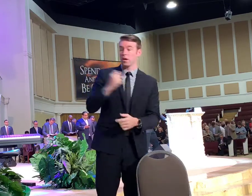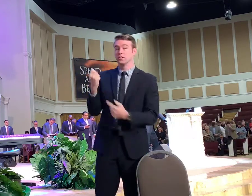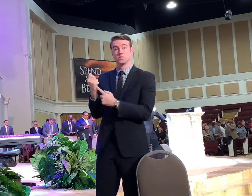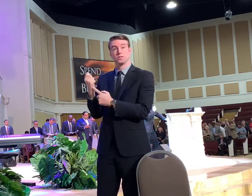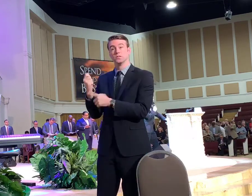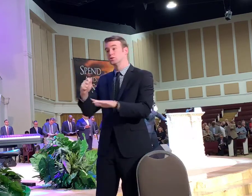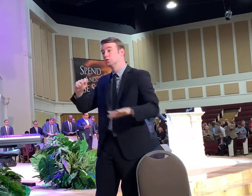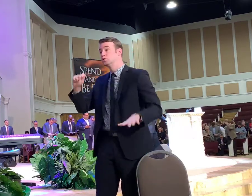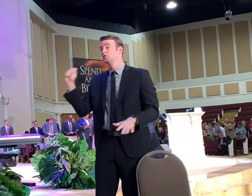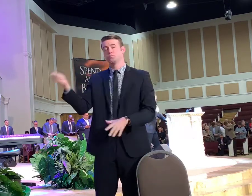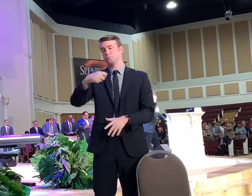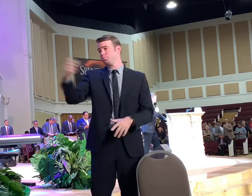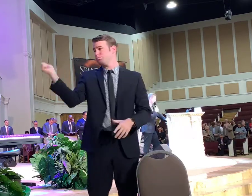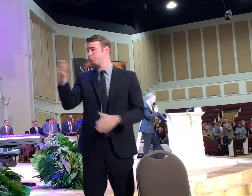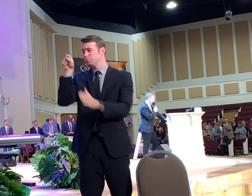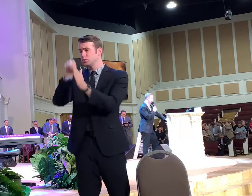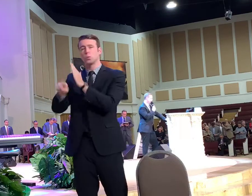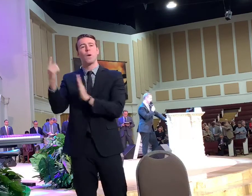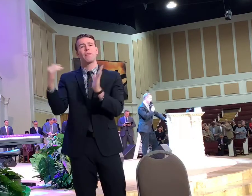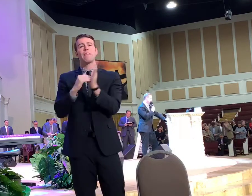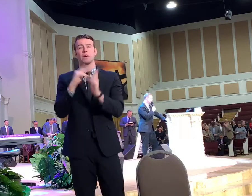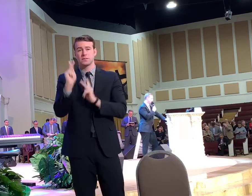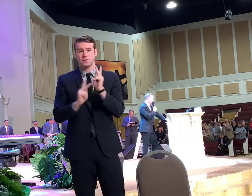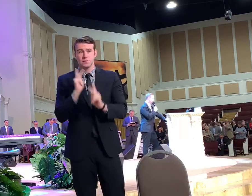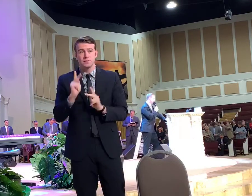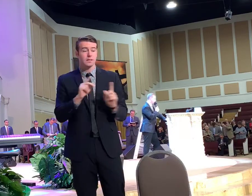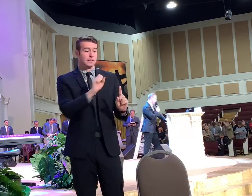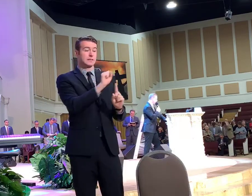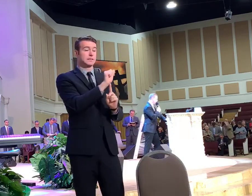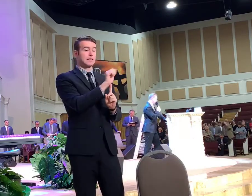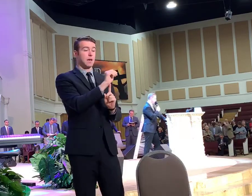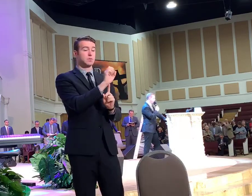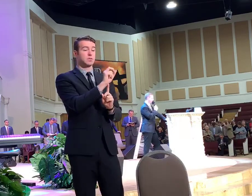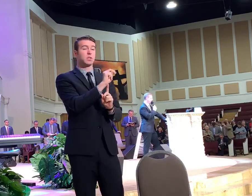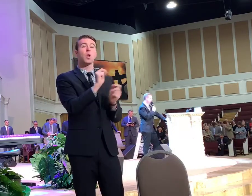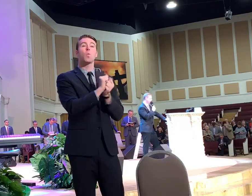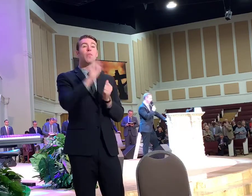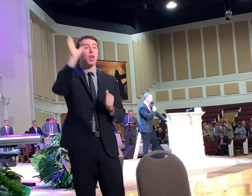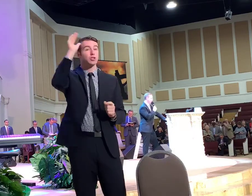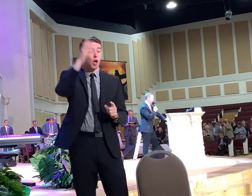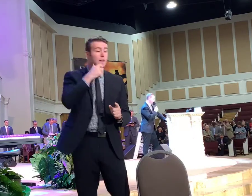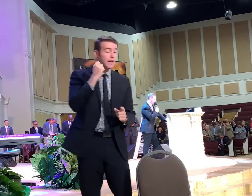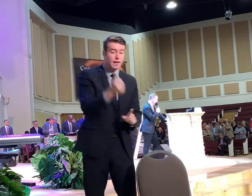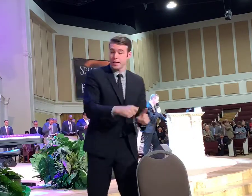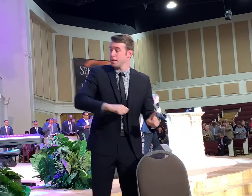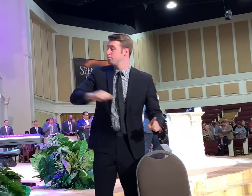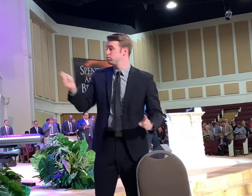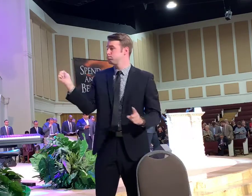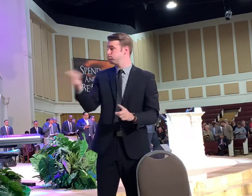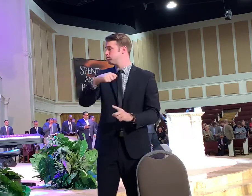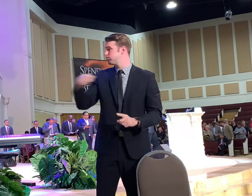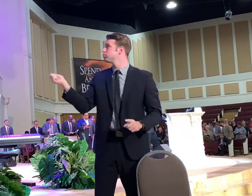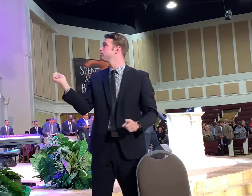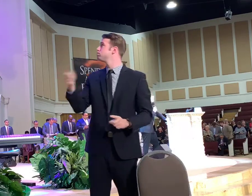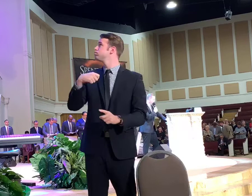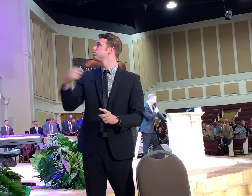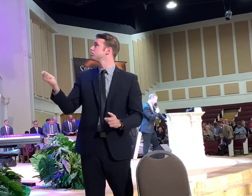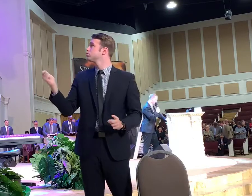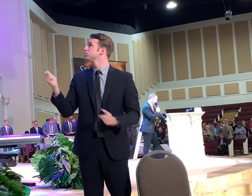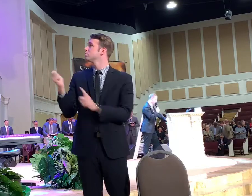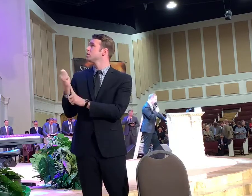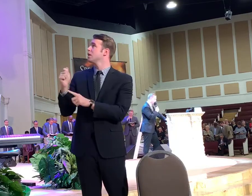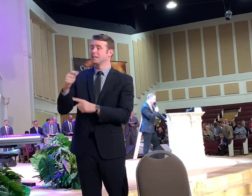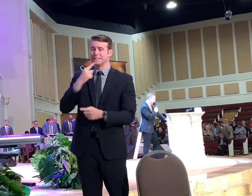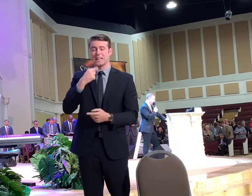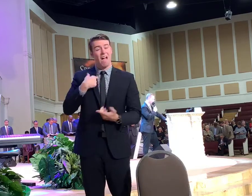took it and slew 1,000 men therewith. Samson said with the jawbone of a donkey, heaps upon heaps with the jaw of a donkey,